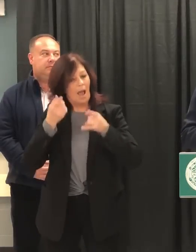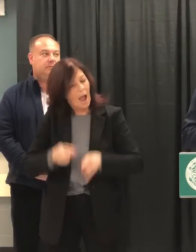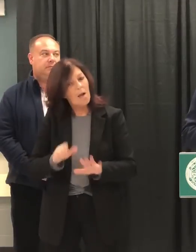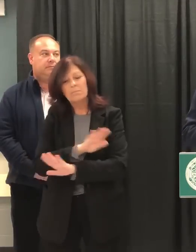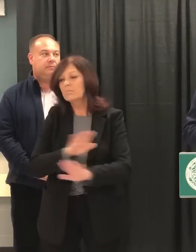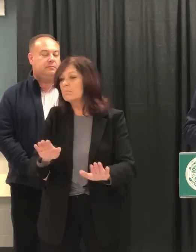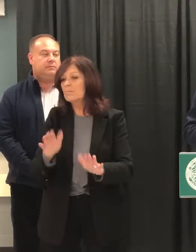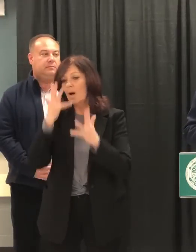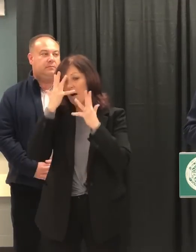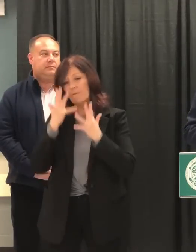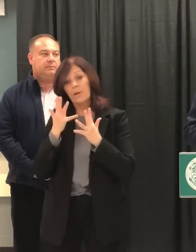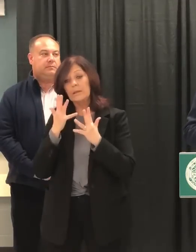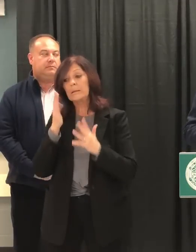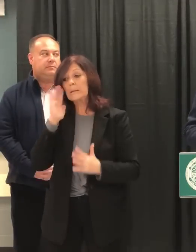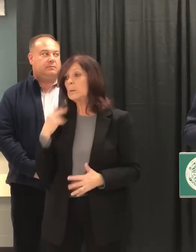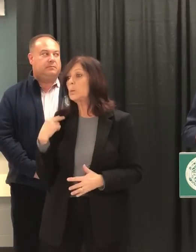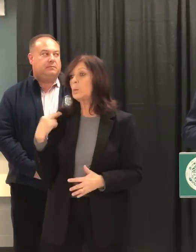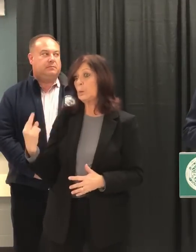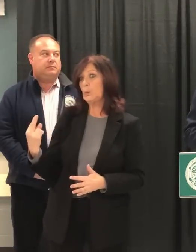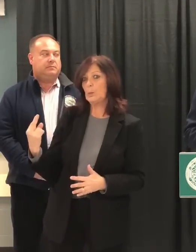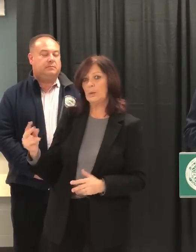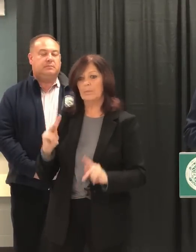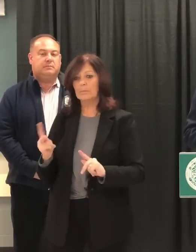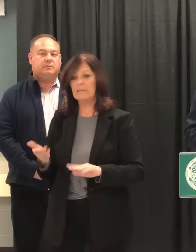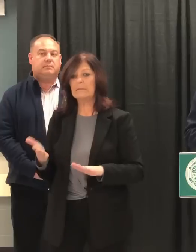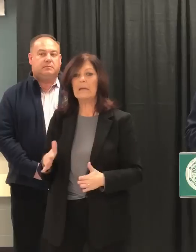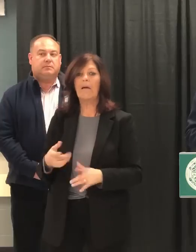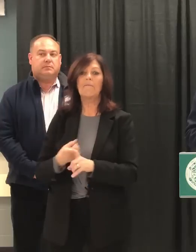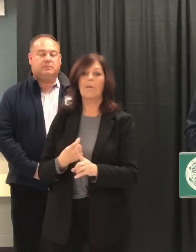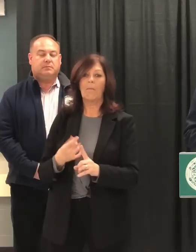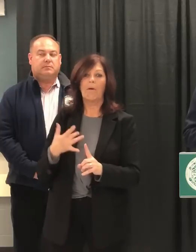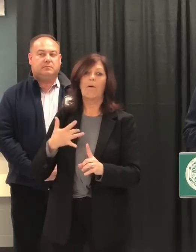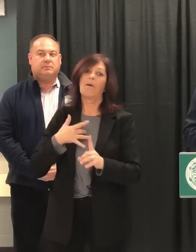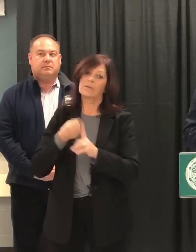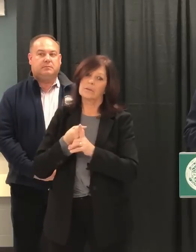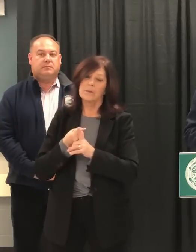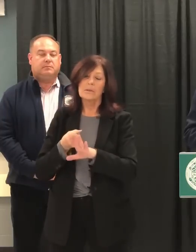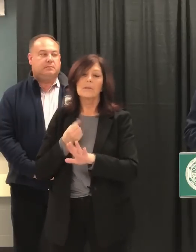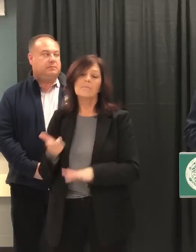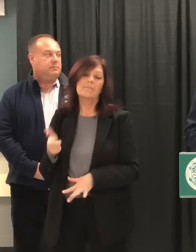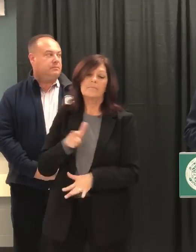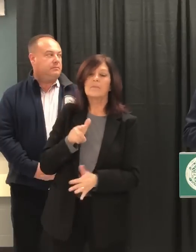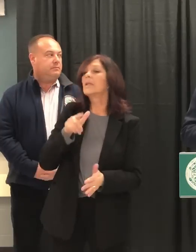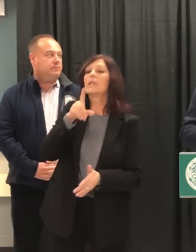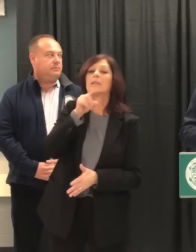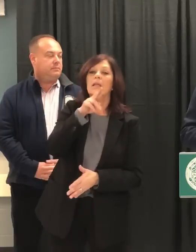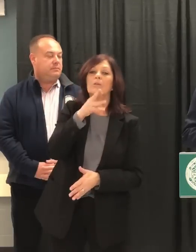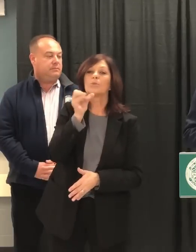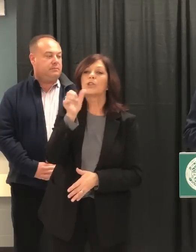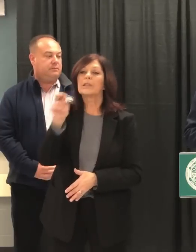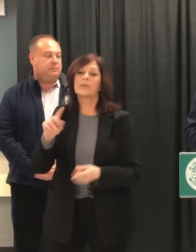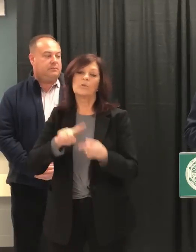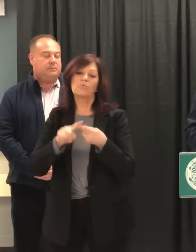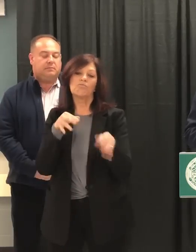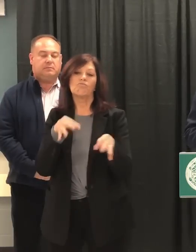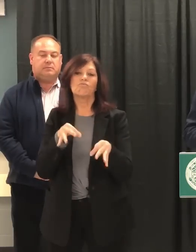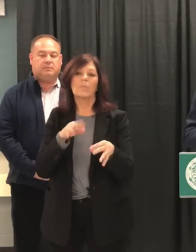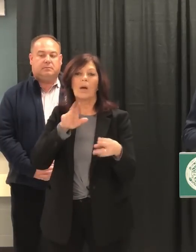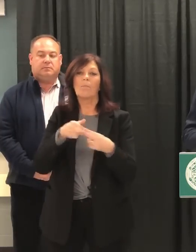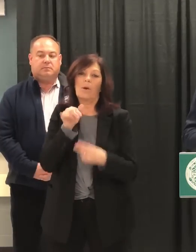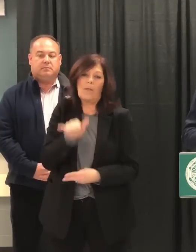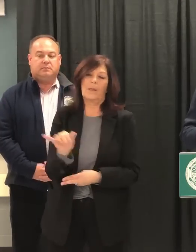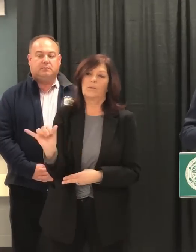situations, and unfortunately we appear to have lost our first 2 county residents as a result of that. So I'd like to turn it over to Dr. Burstein to talk a little bit more about that